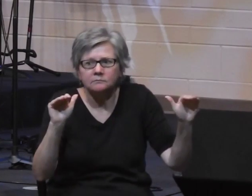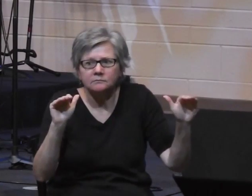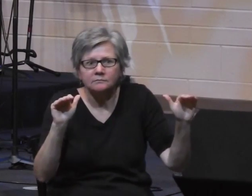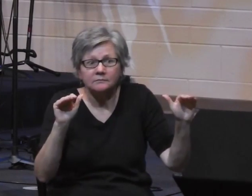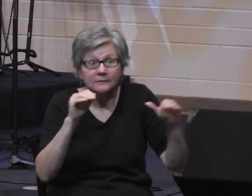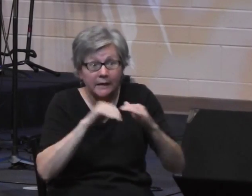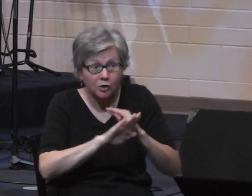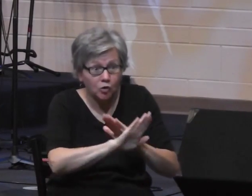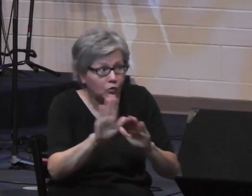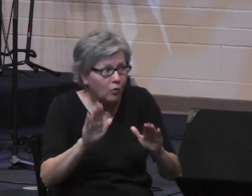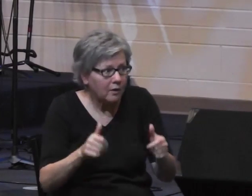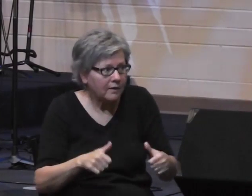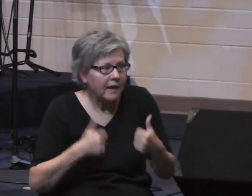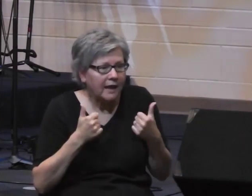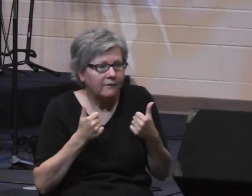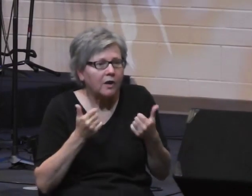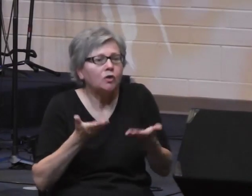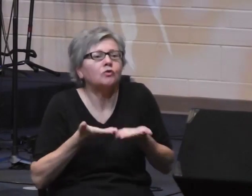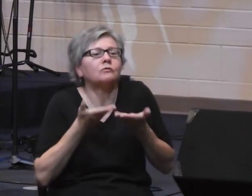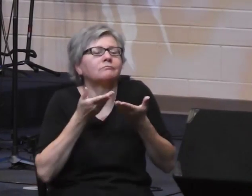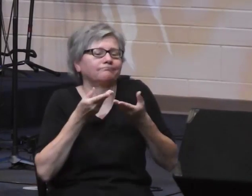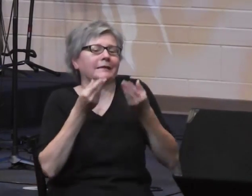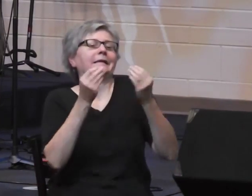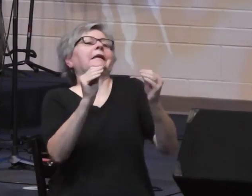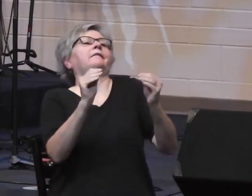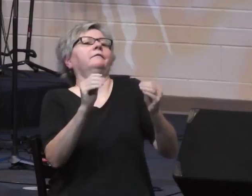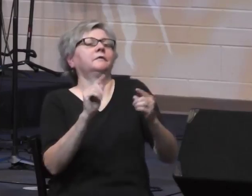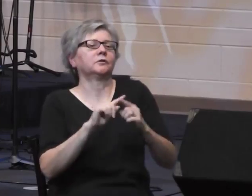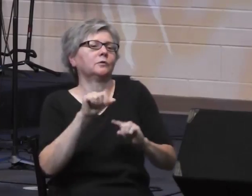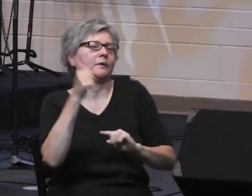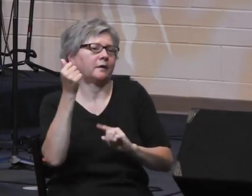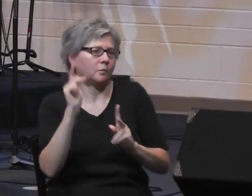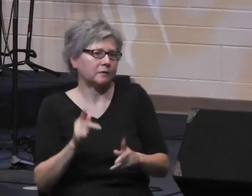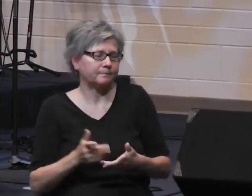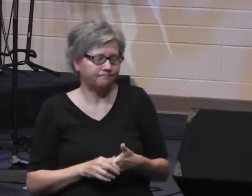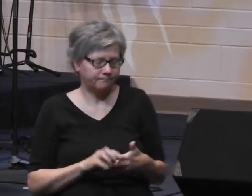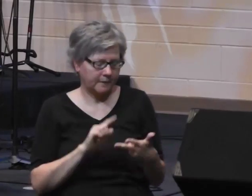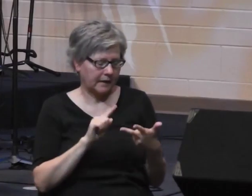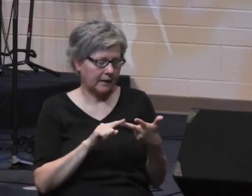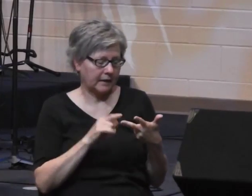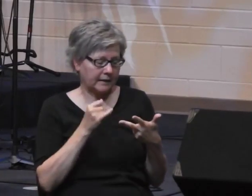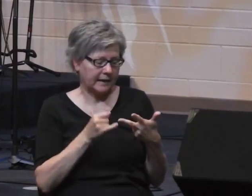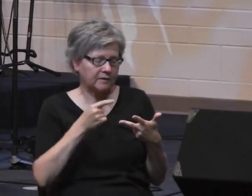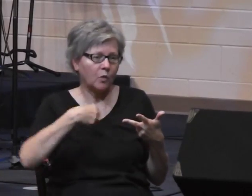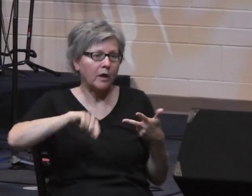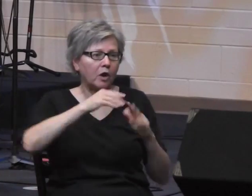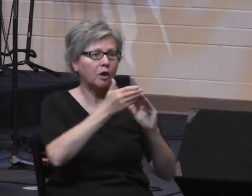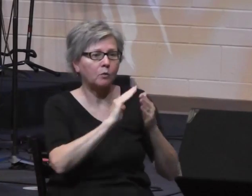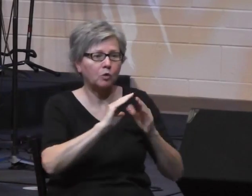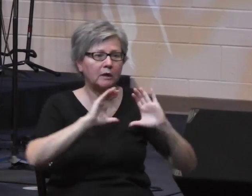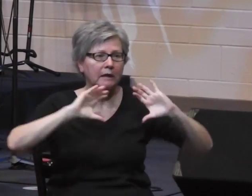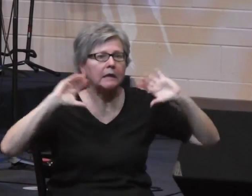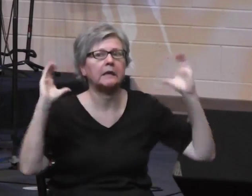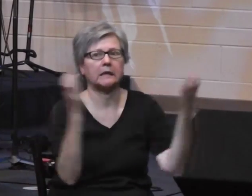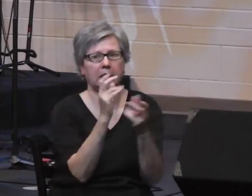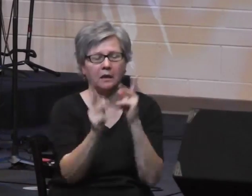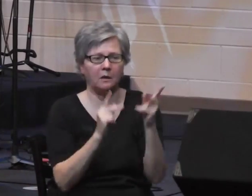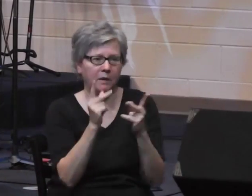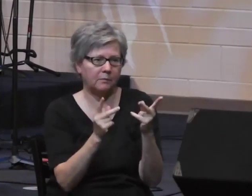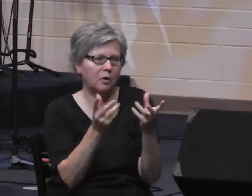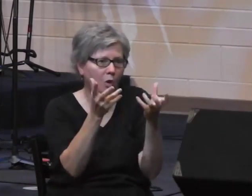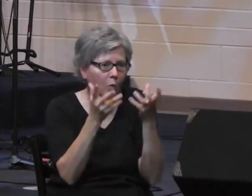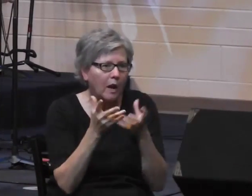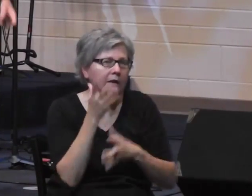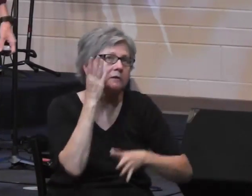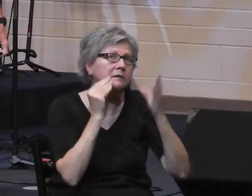give to someone else? And last but not least, we're a community of people seeking